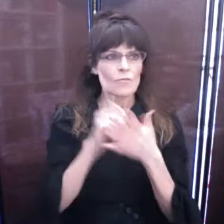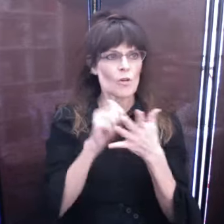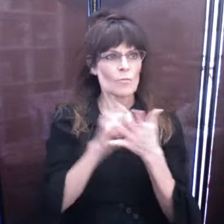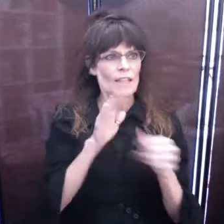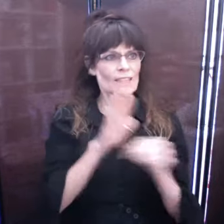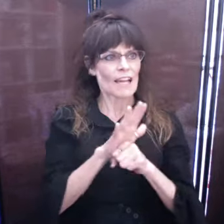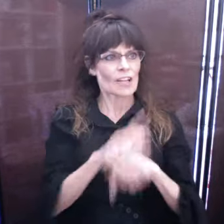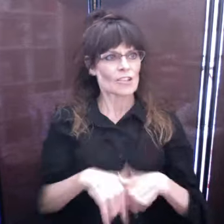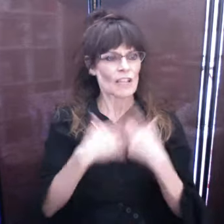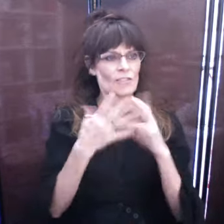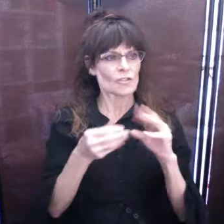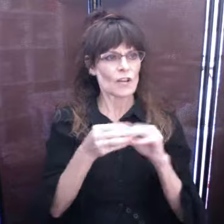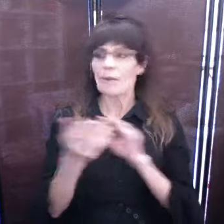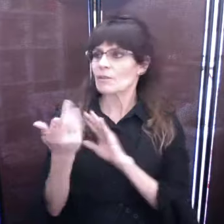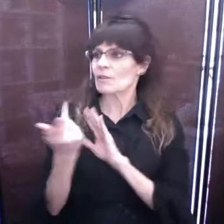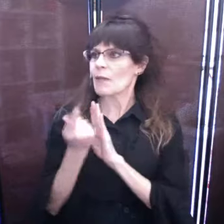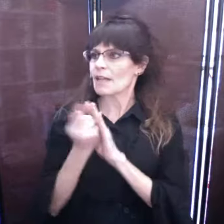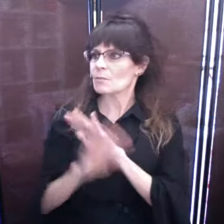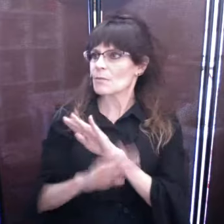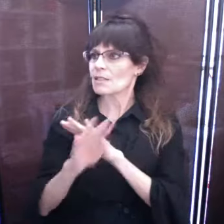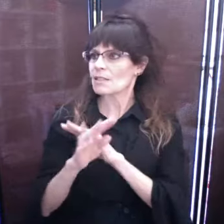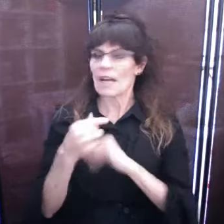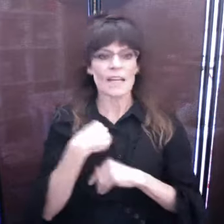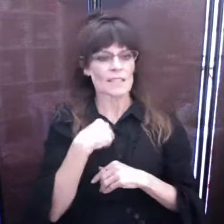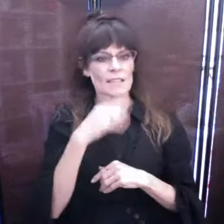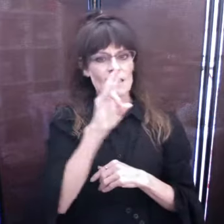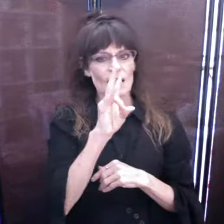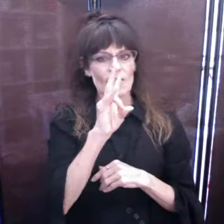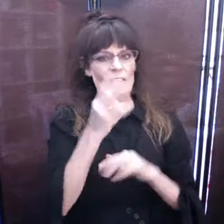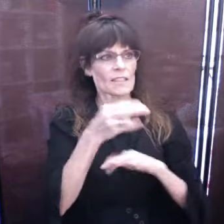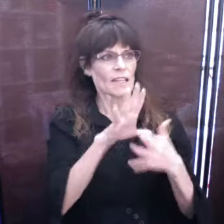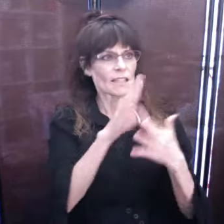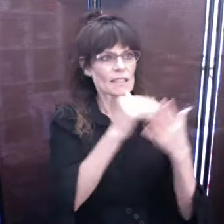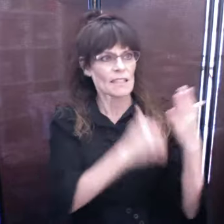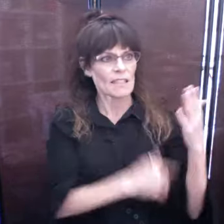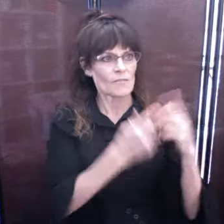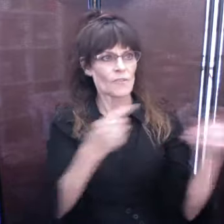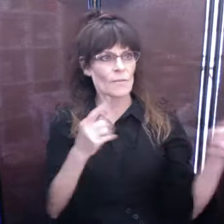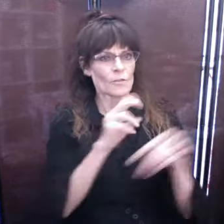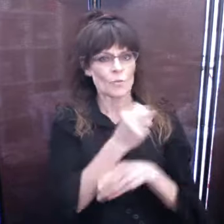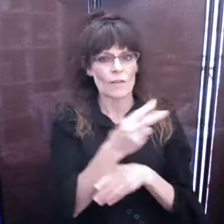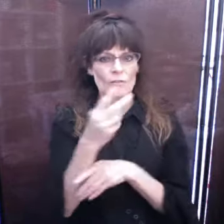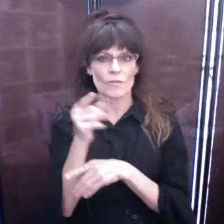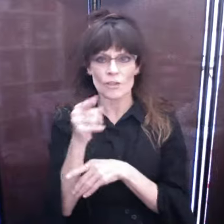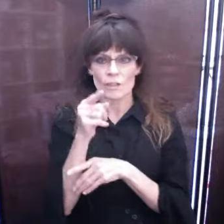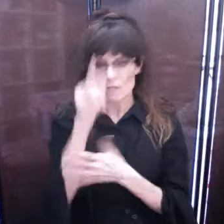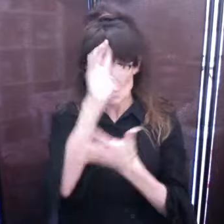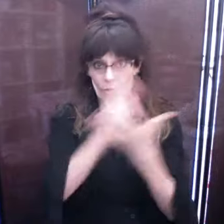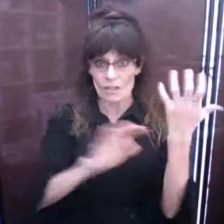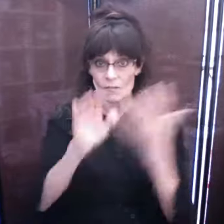I did a back to basics. And this person's going to say 7 deadly sins out of the 12 and 12. And you're going to be so confused by the end of that meeting.